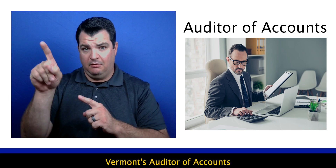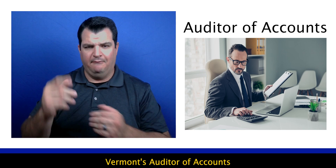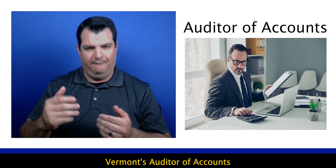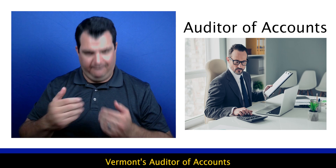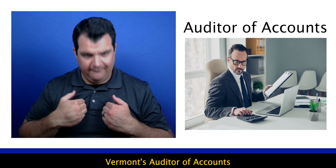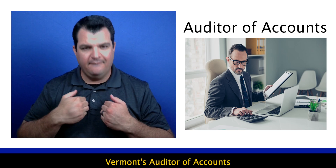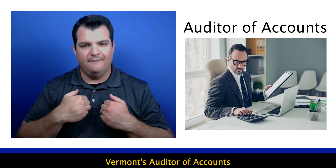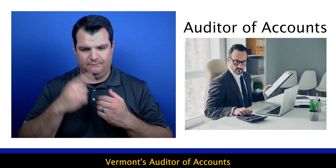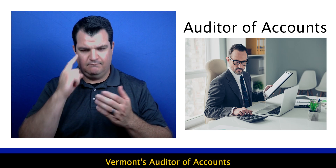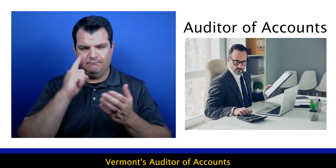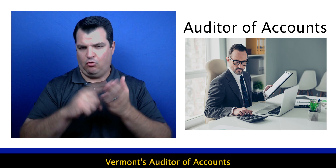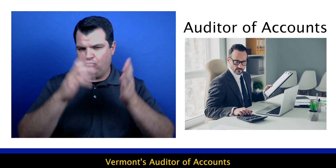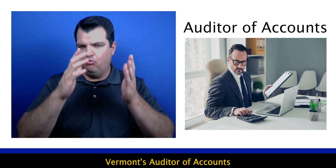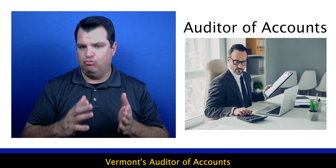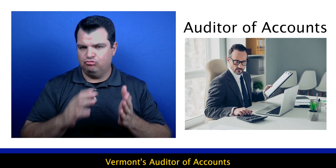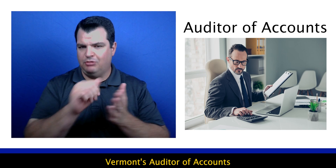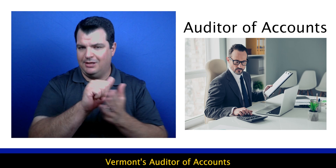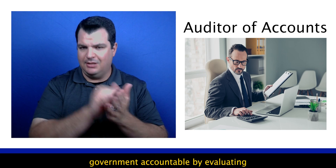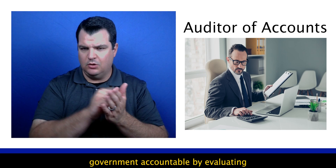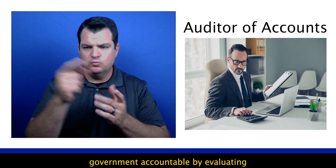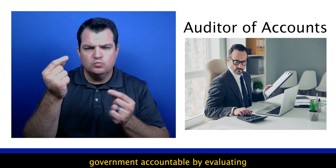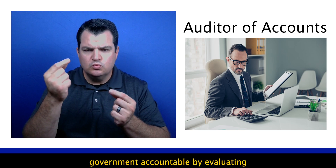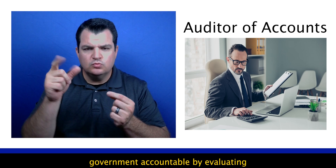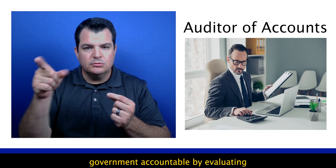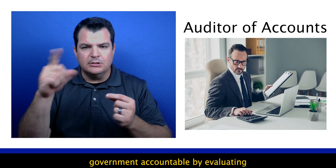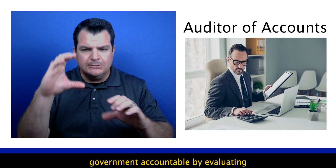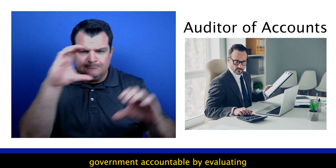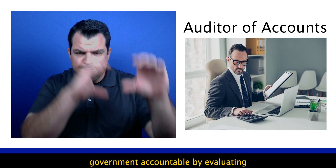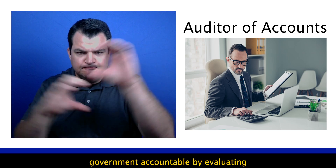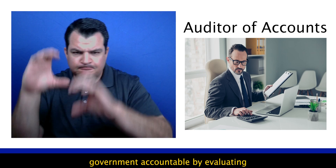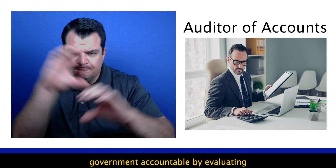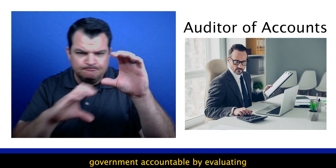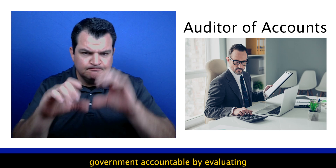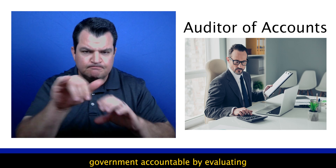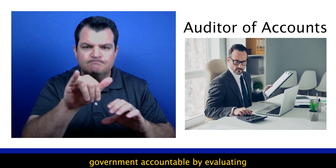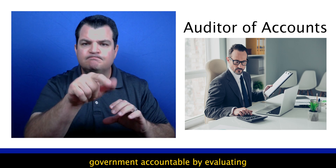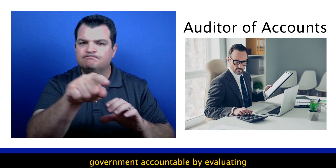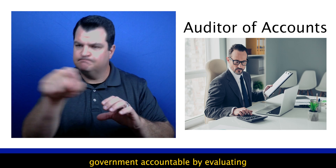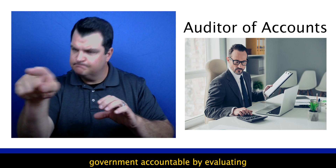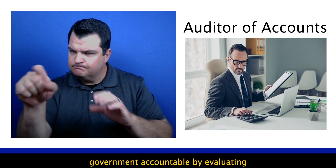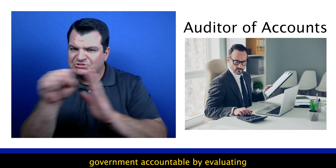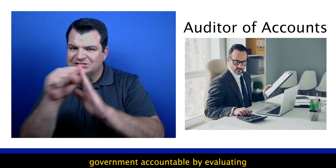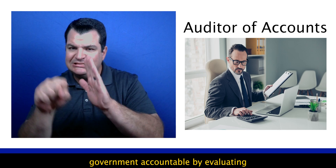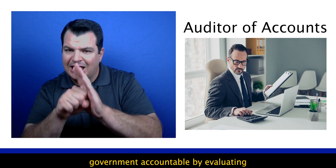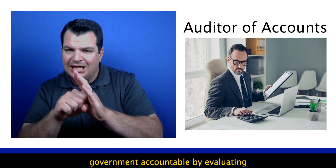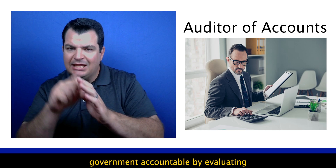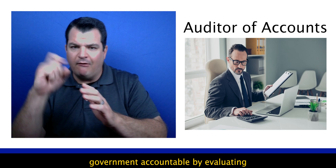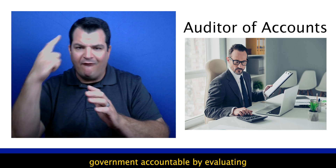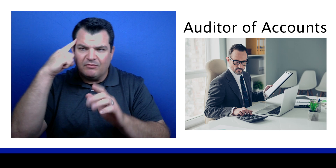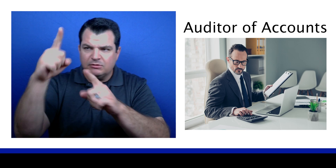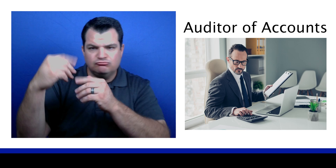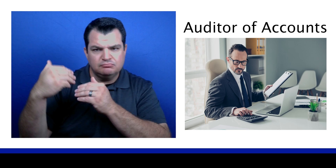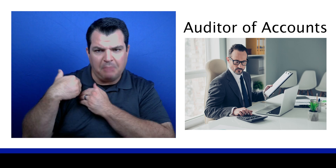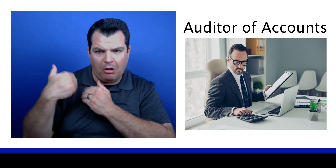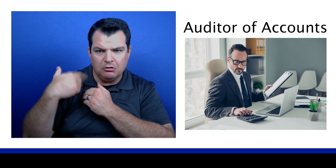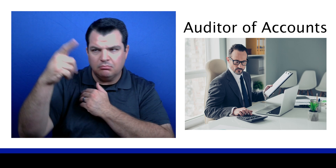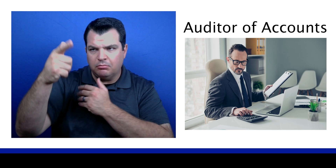Vermont's Auditor of Accounts seeks to hold state government accountable by evaluating how taxpayer funds are